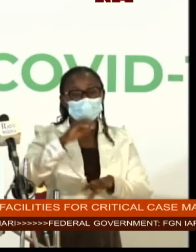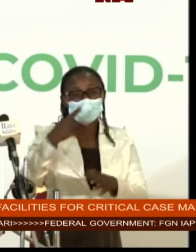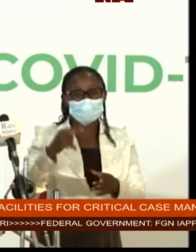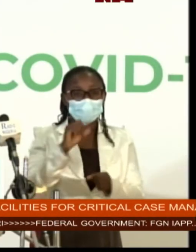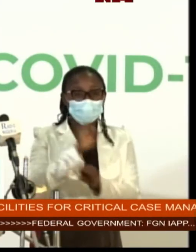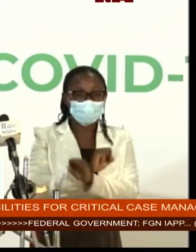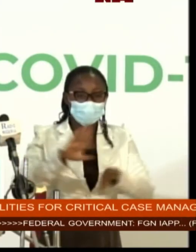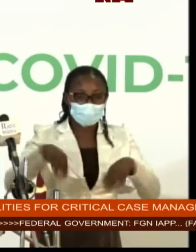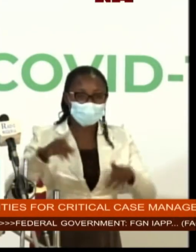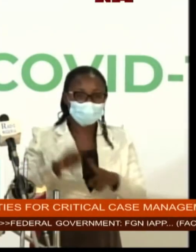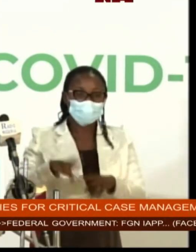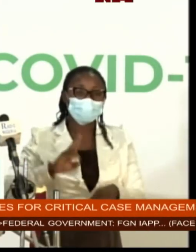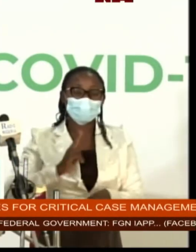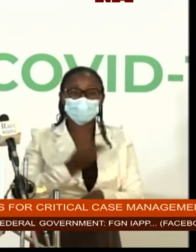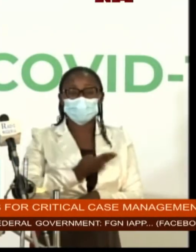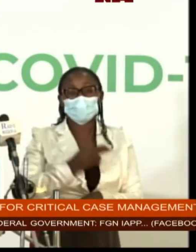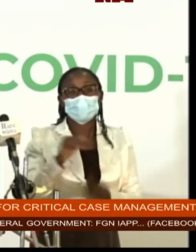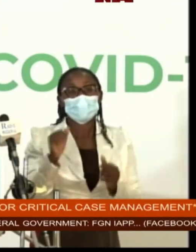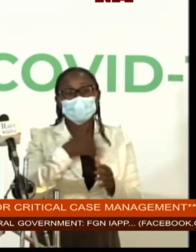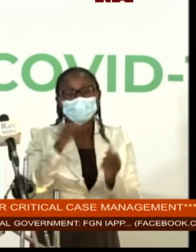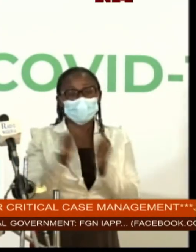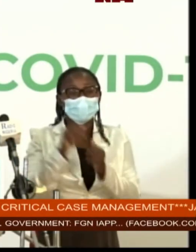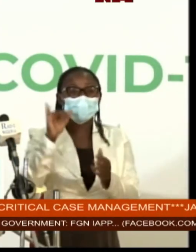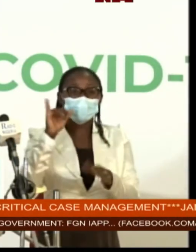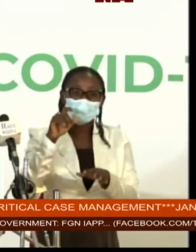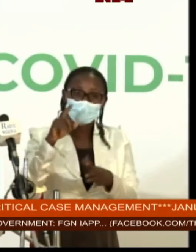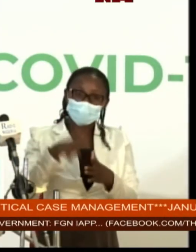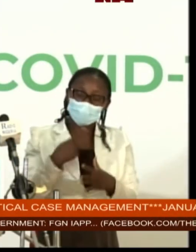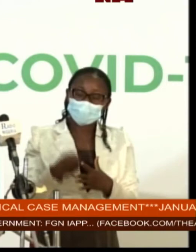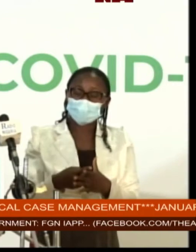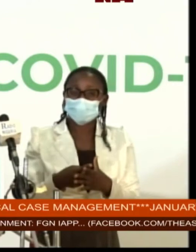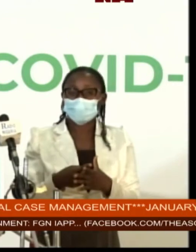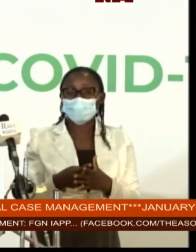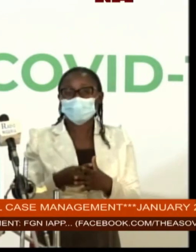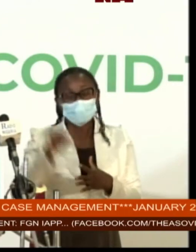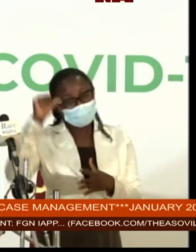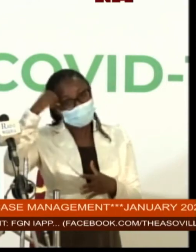been given. I would end tonight